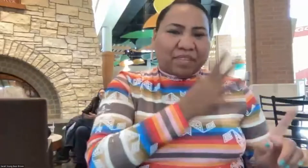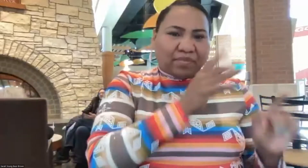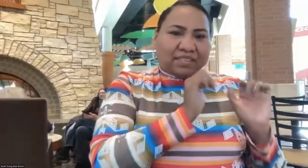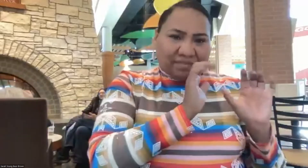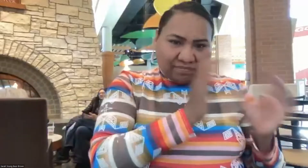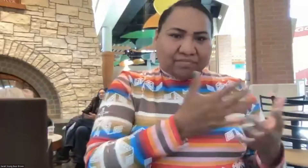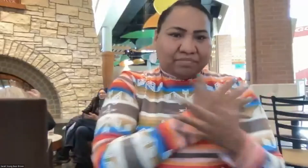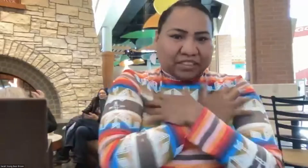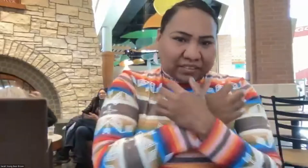and sisters,